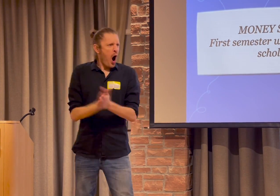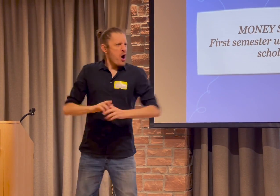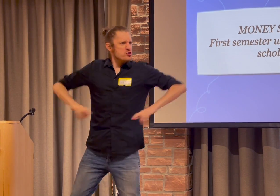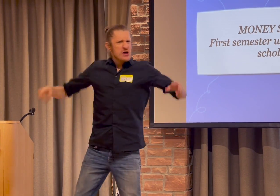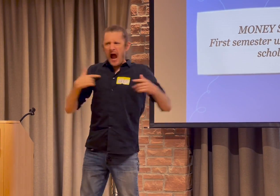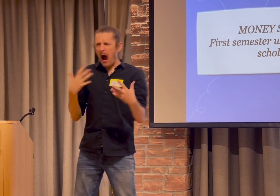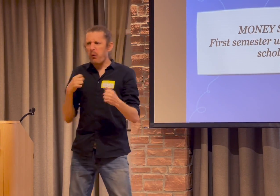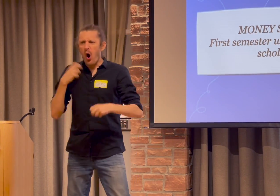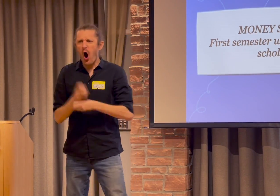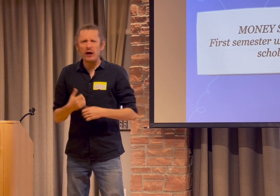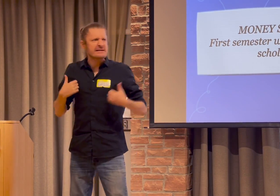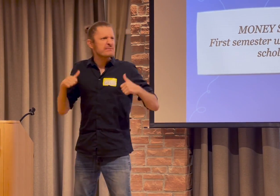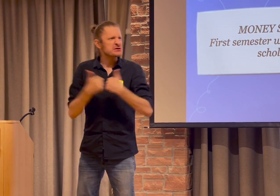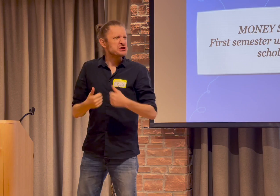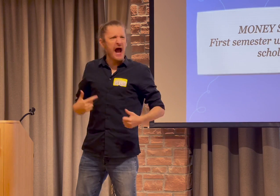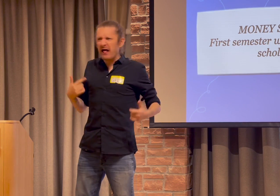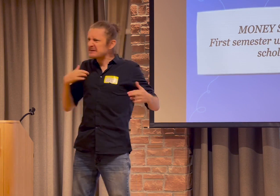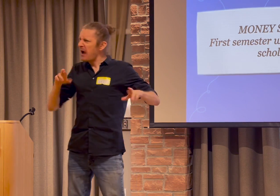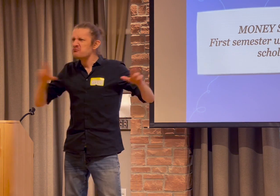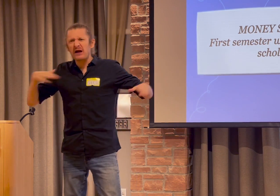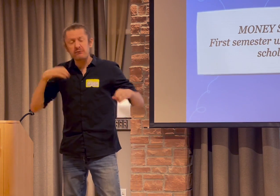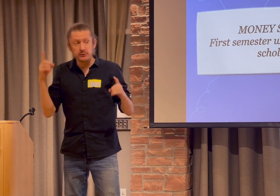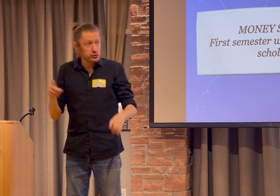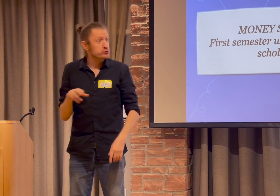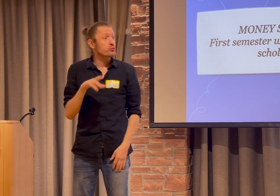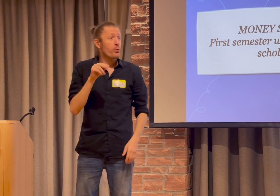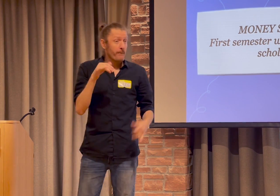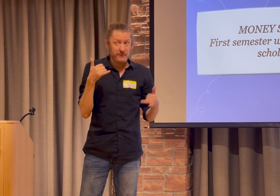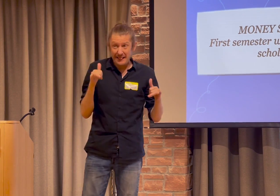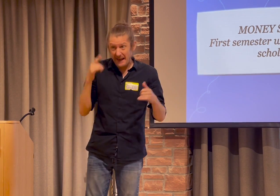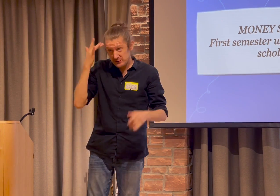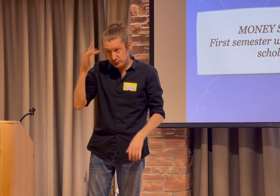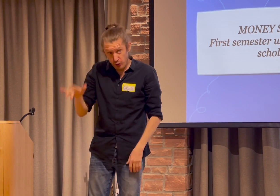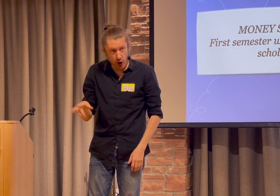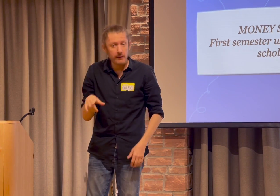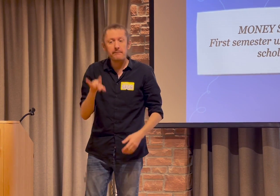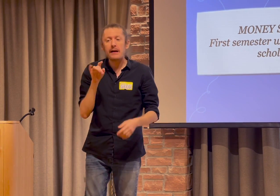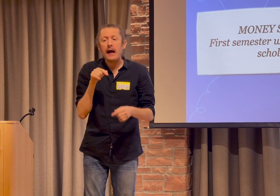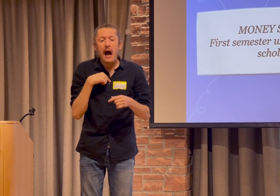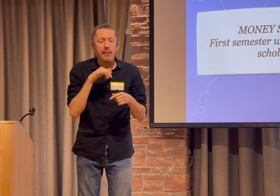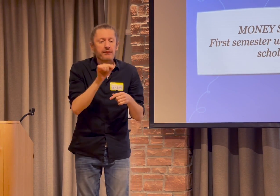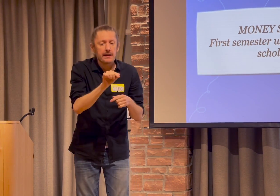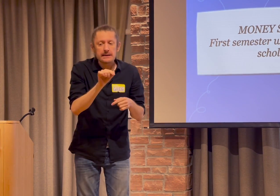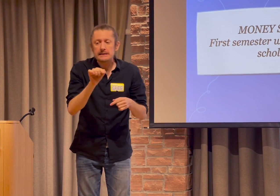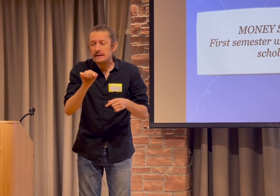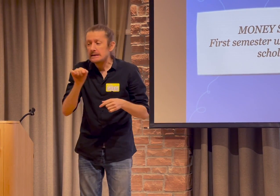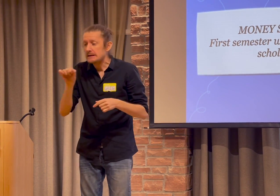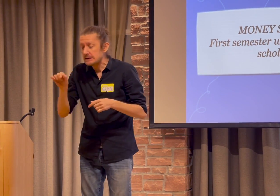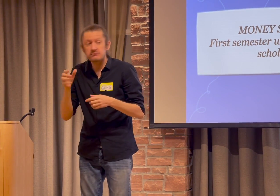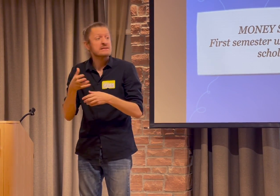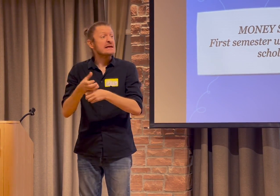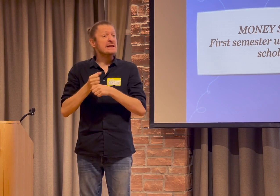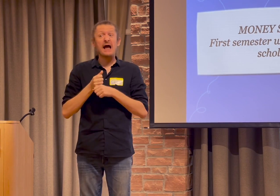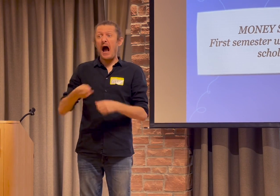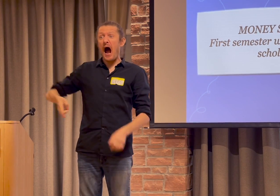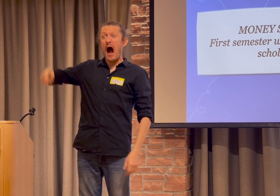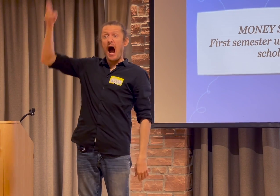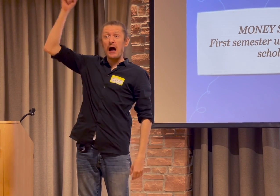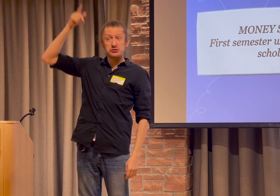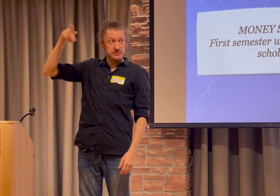taking fewer courses. You know, maybe you'll come in and say, I want to be challenged, I want to take the hardest classes. But I recommend playing it